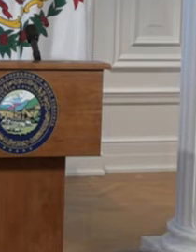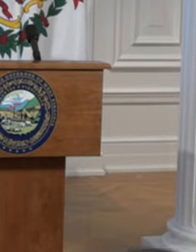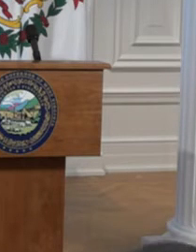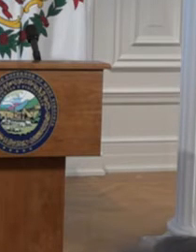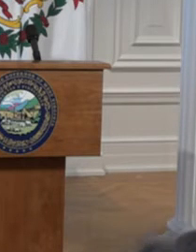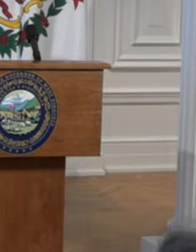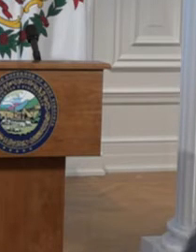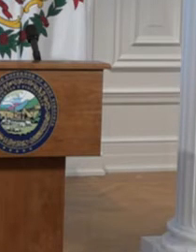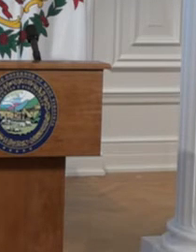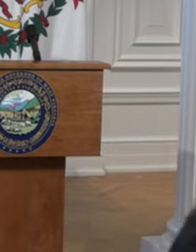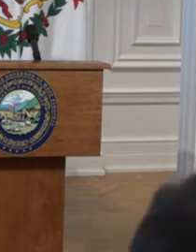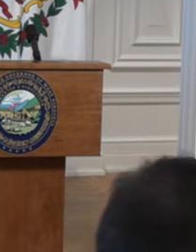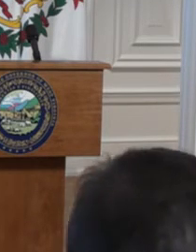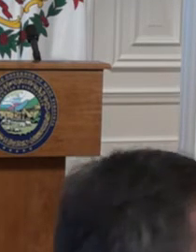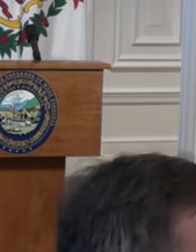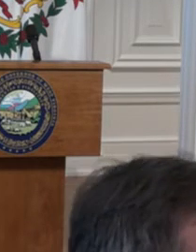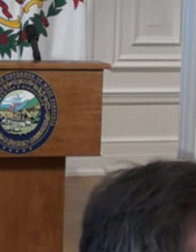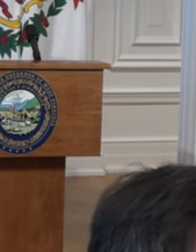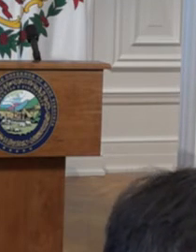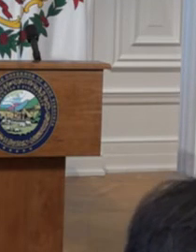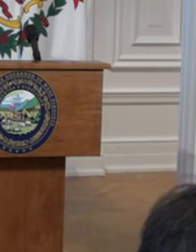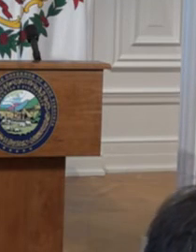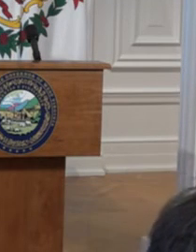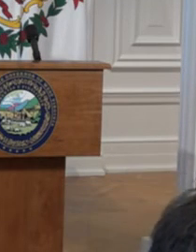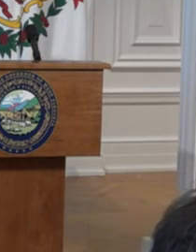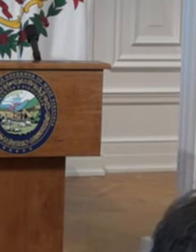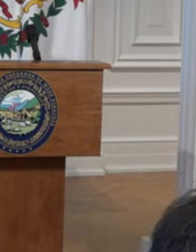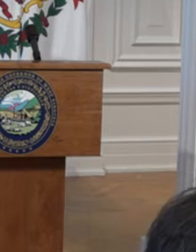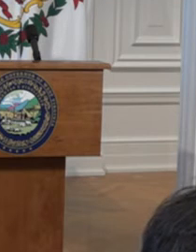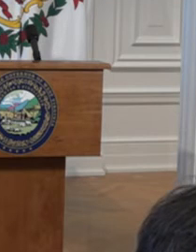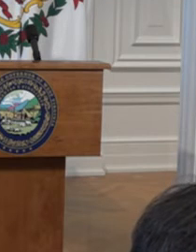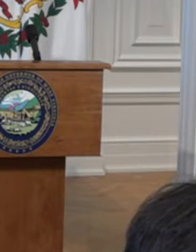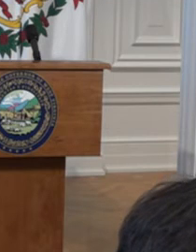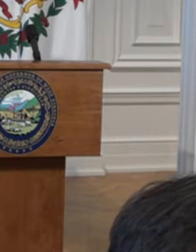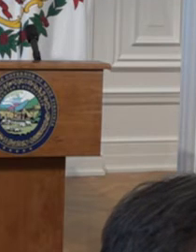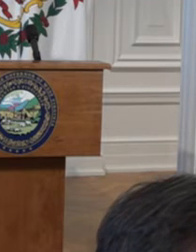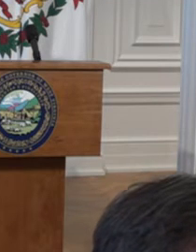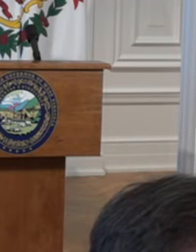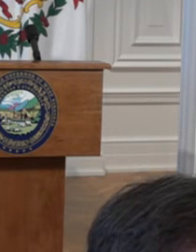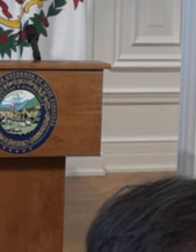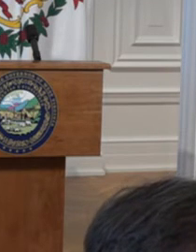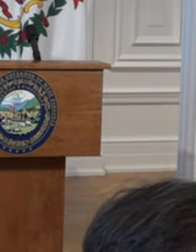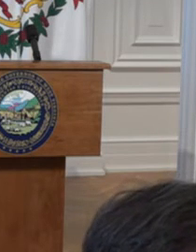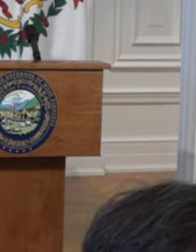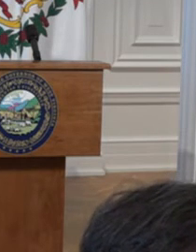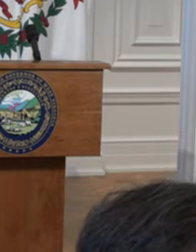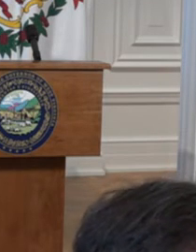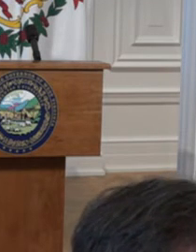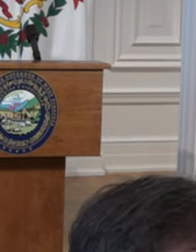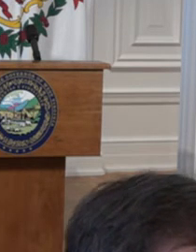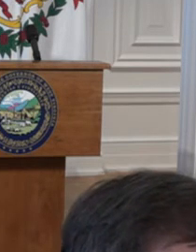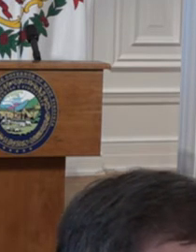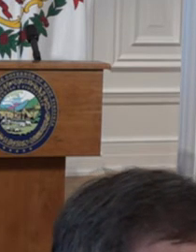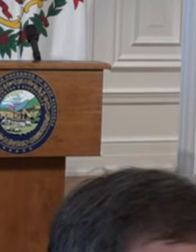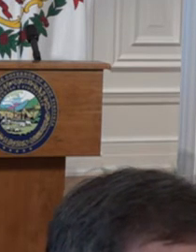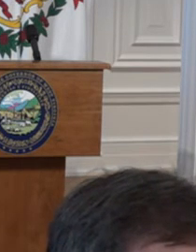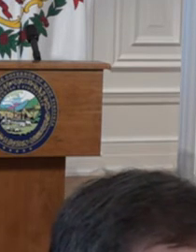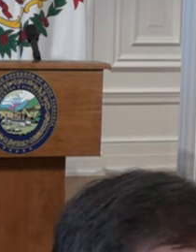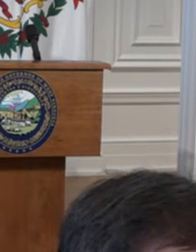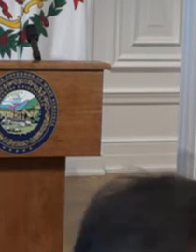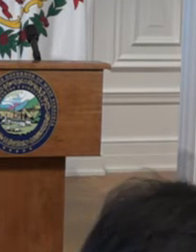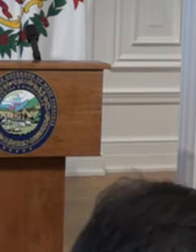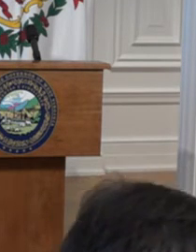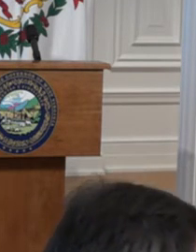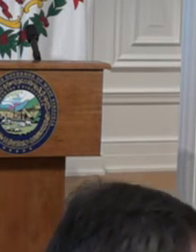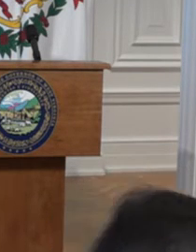to emphasize how the state and federal governments are working hand in hand toward a goal of a more resilient West Virginia